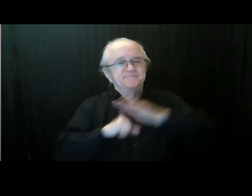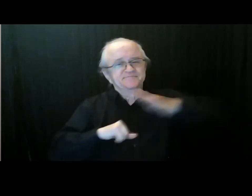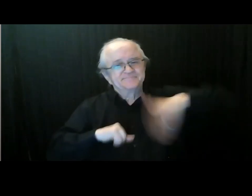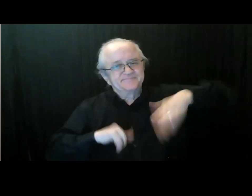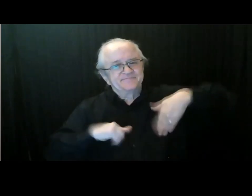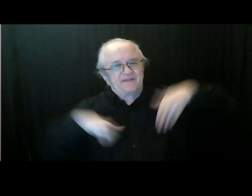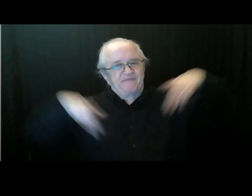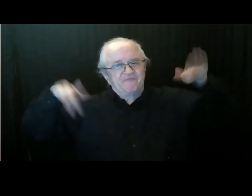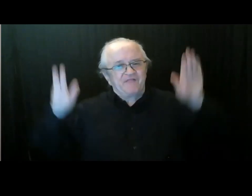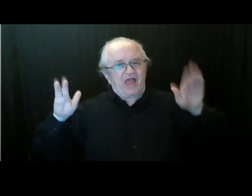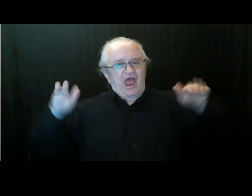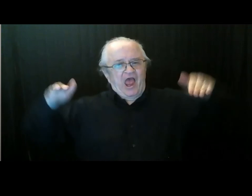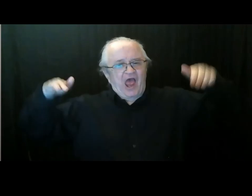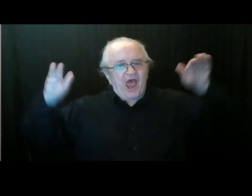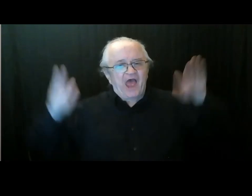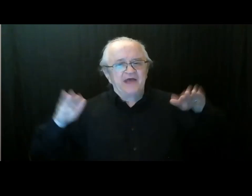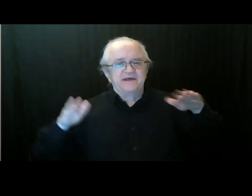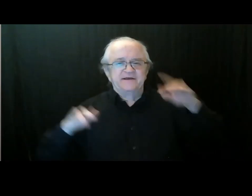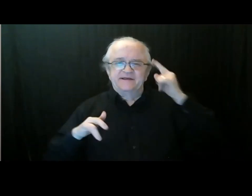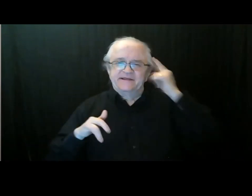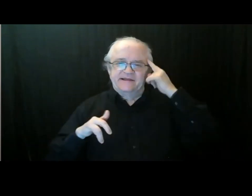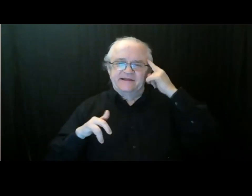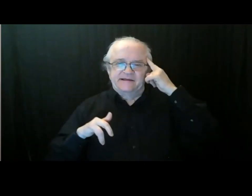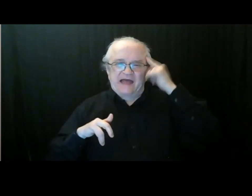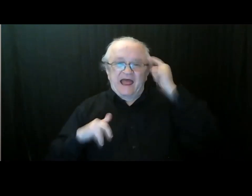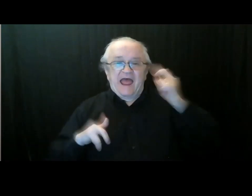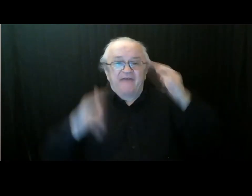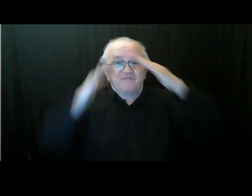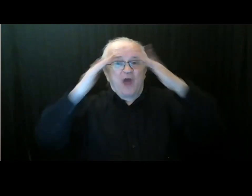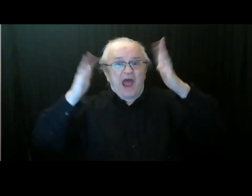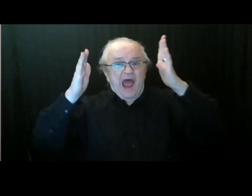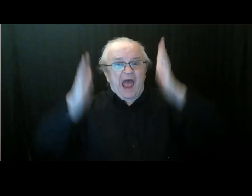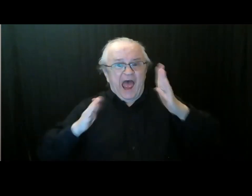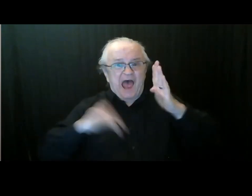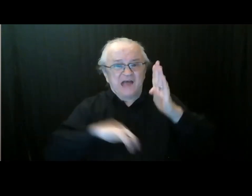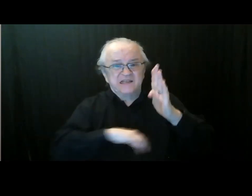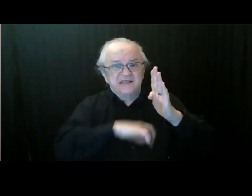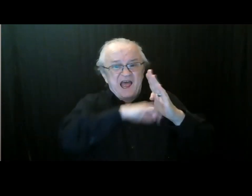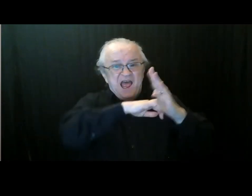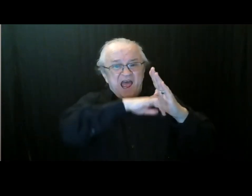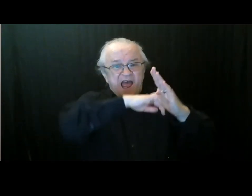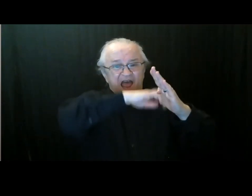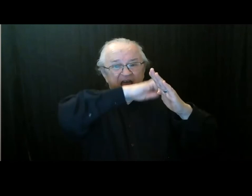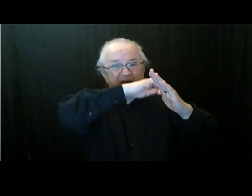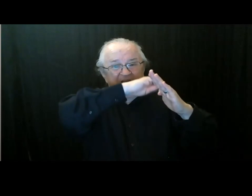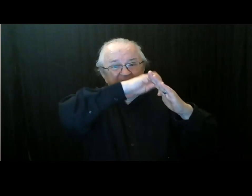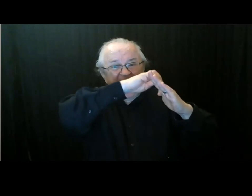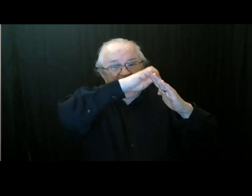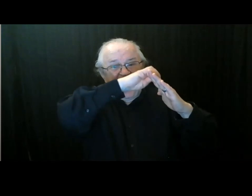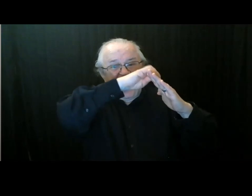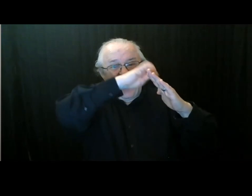I figured I would probably have to get up on top of the house, go up to the